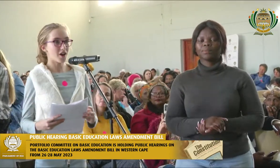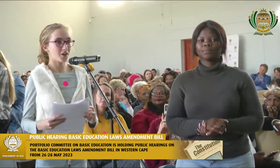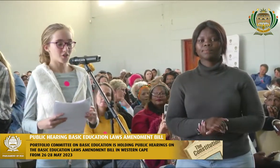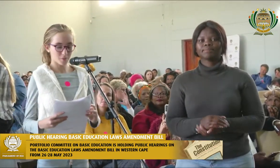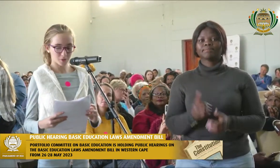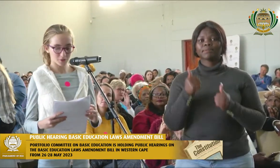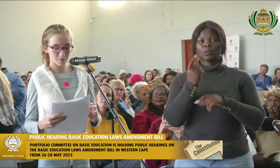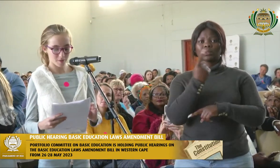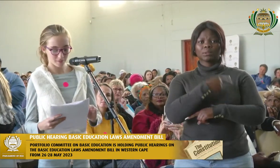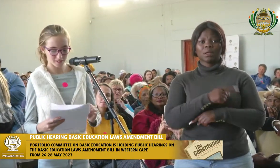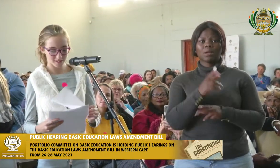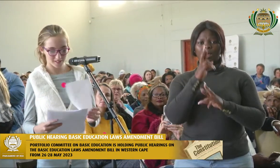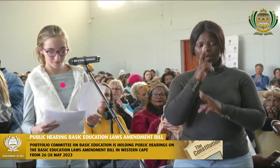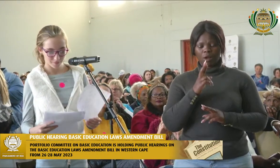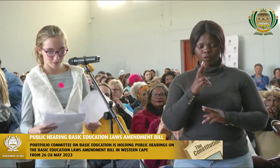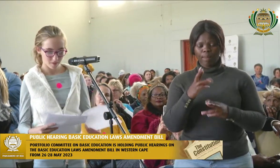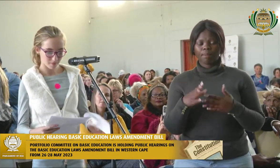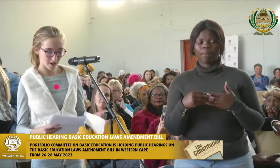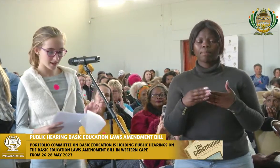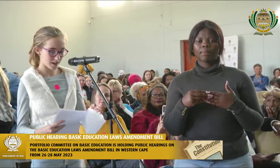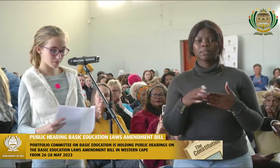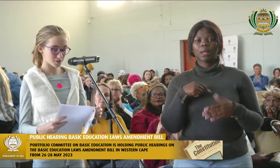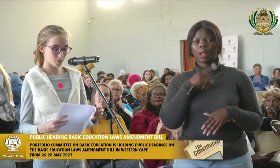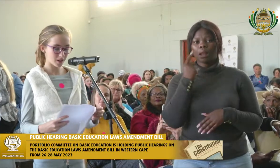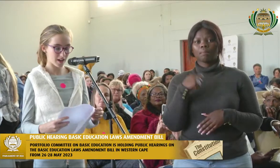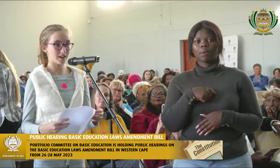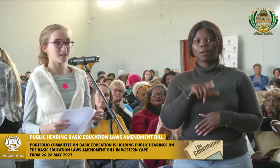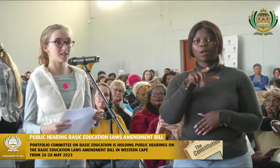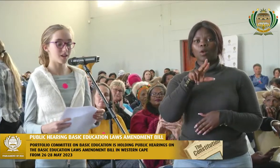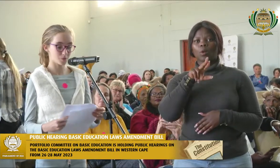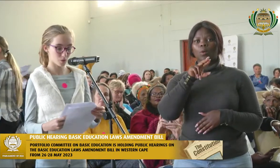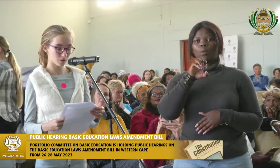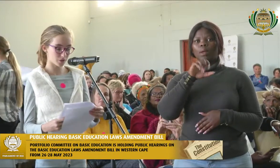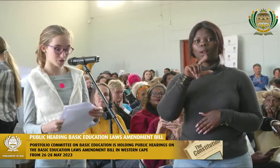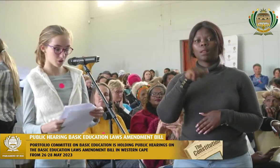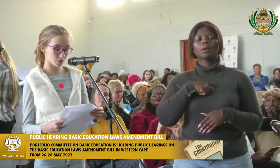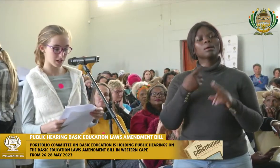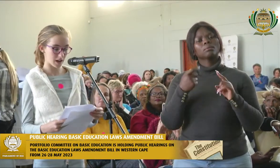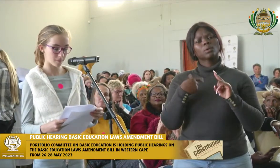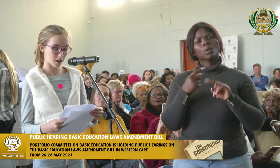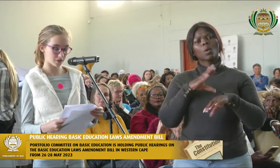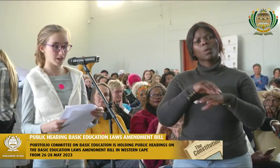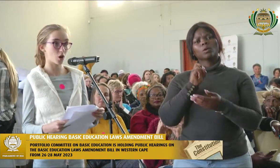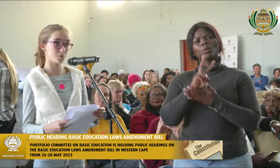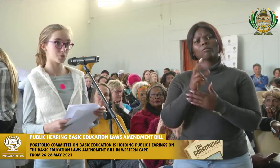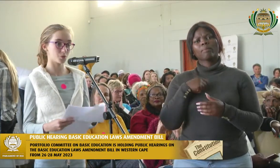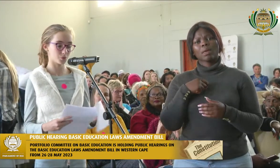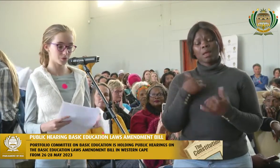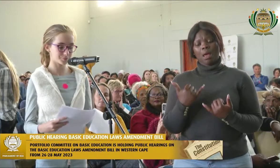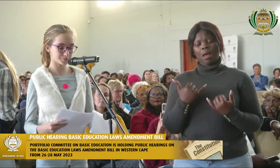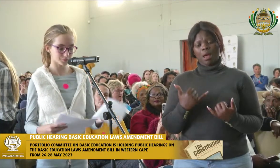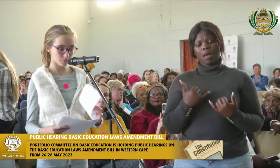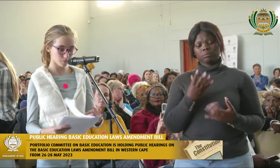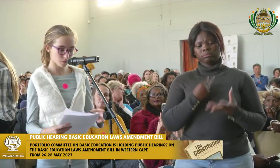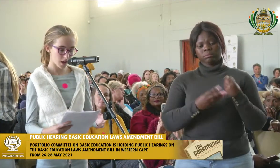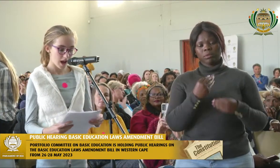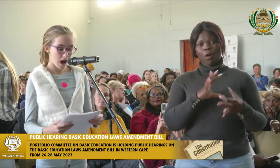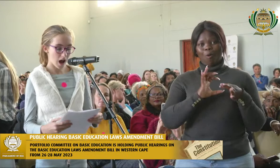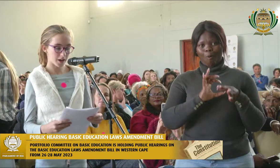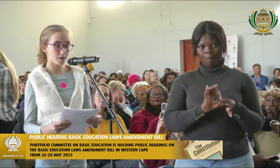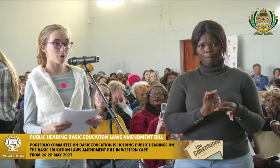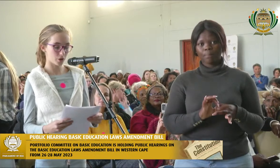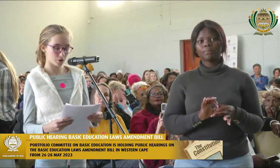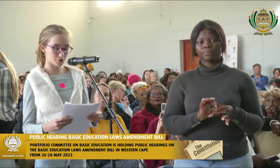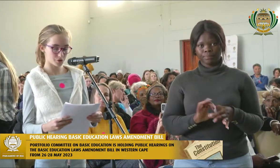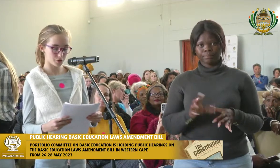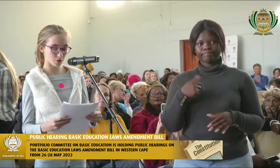Good day, honorable members. My name is Luella Ellis. I'm 12 years old and I'm currently homeschooled.